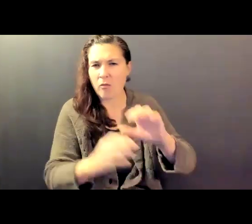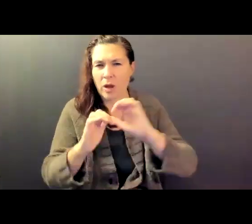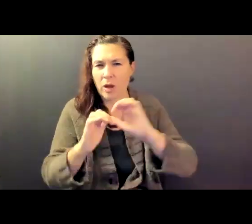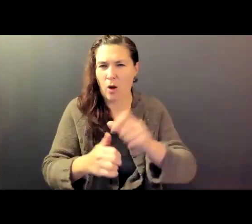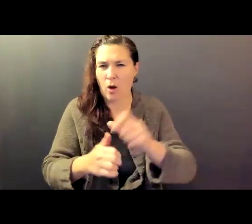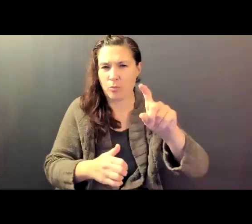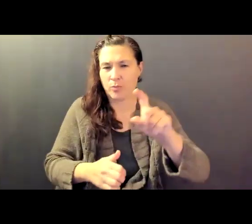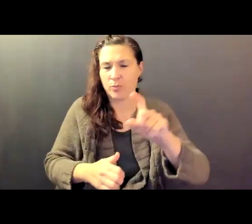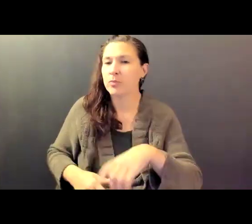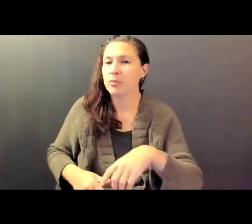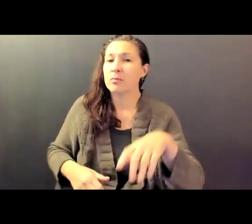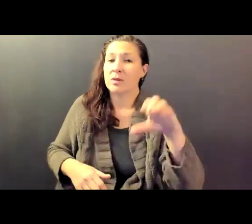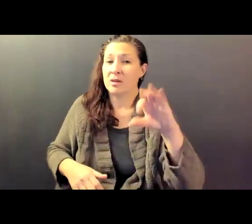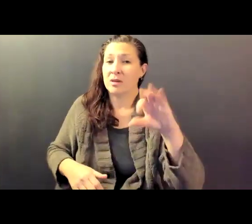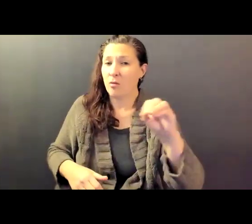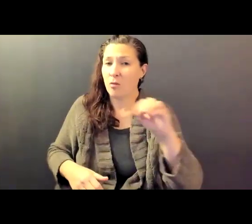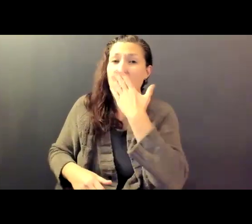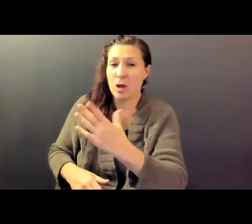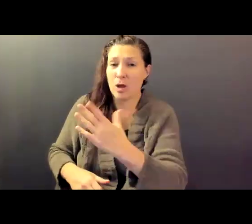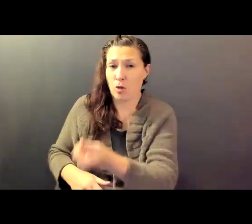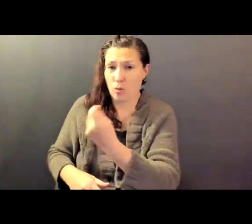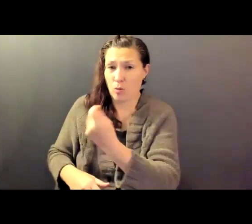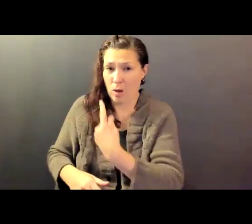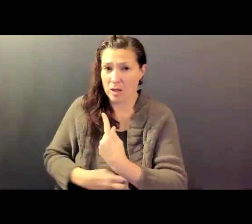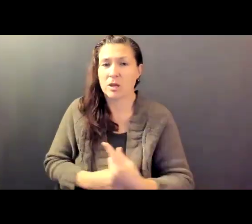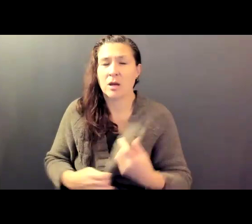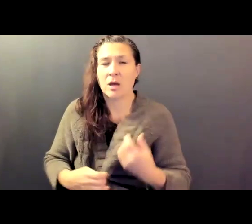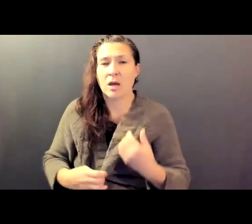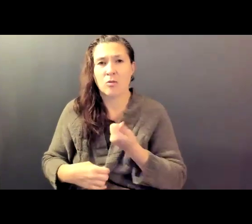I really appreciate that question. There's a few ways. So